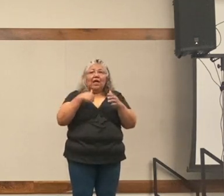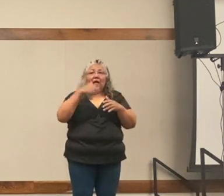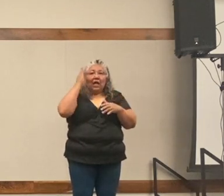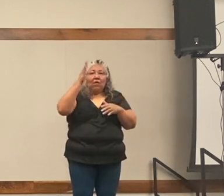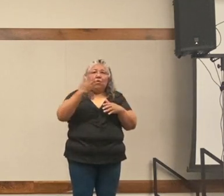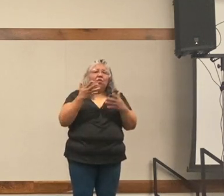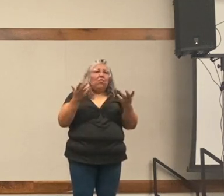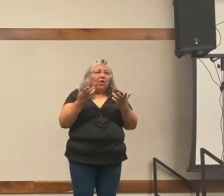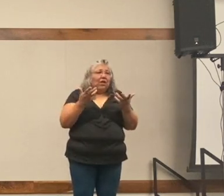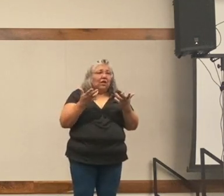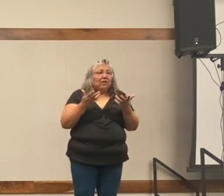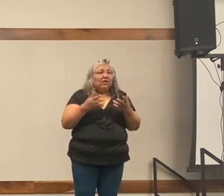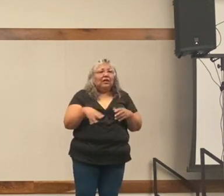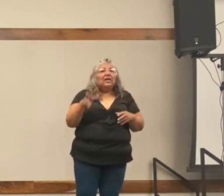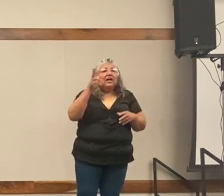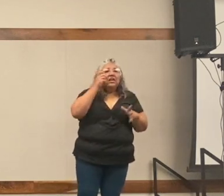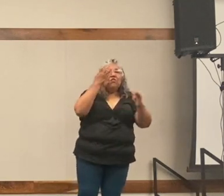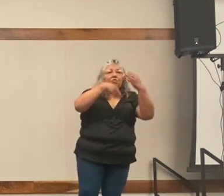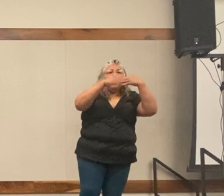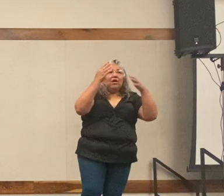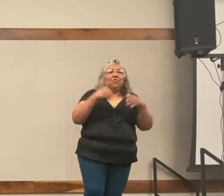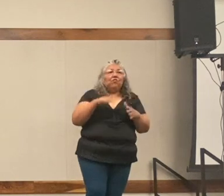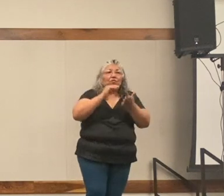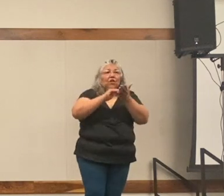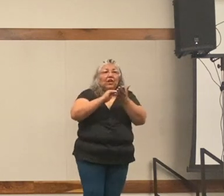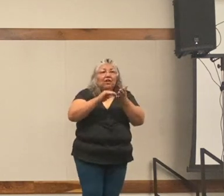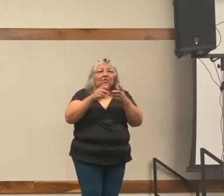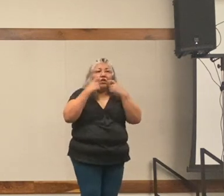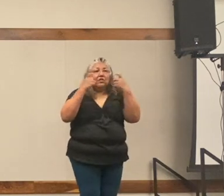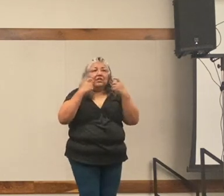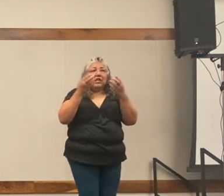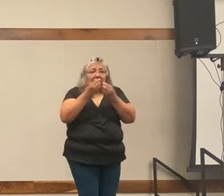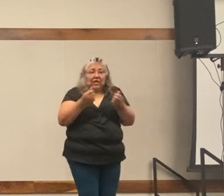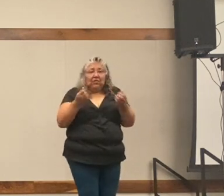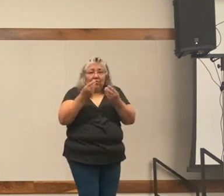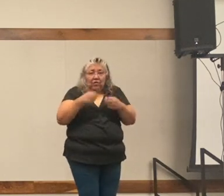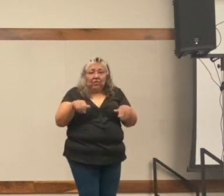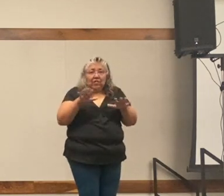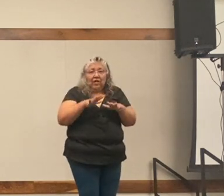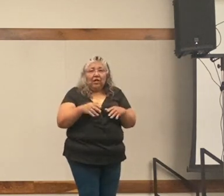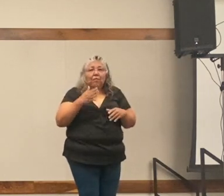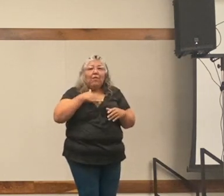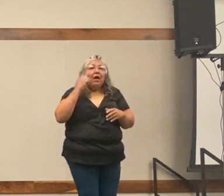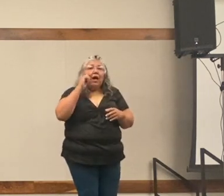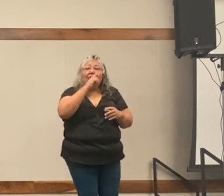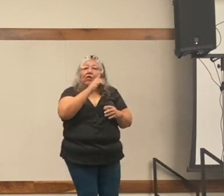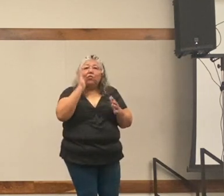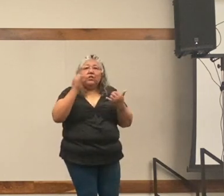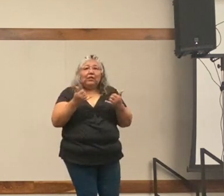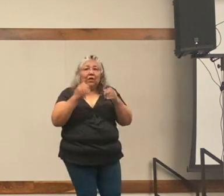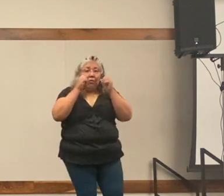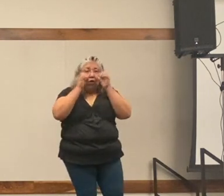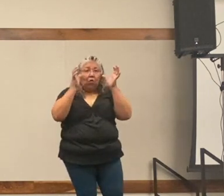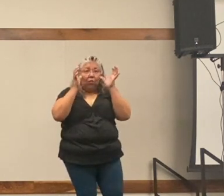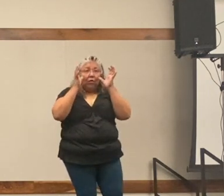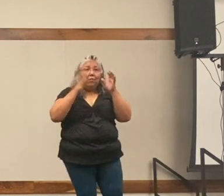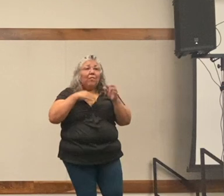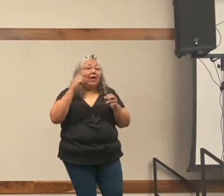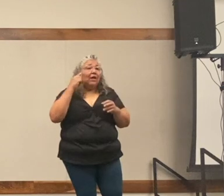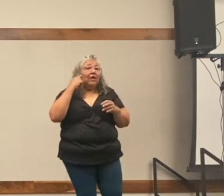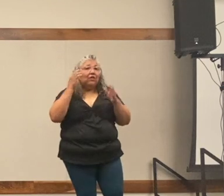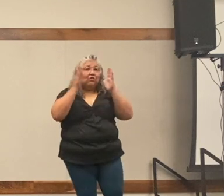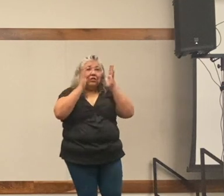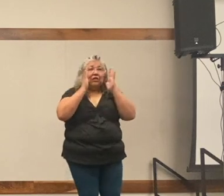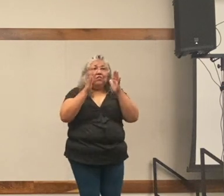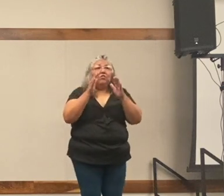what? Hear from heaven, forgive their sin, and heal their land. My eyes will now be open, and my ears